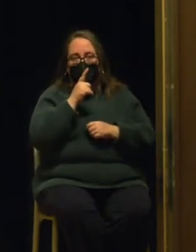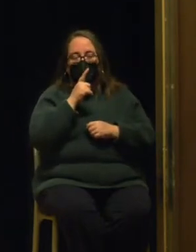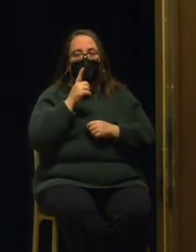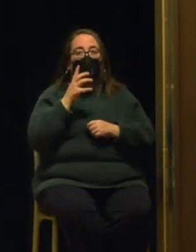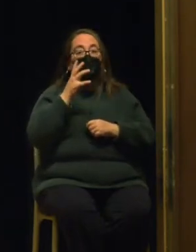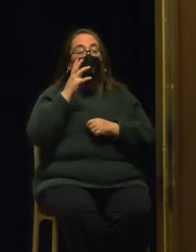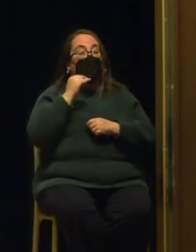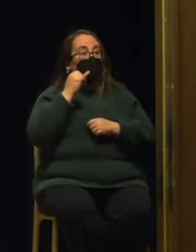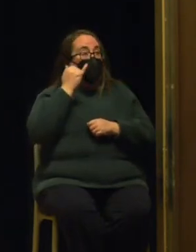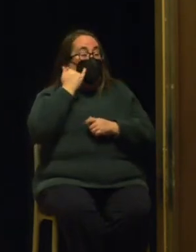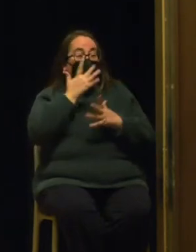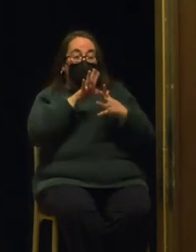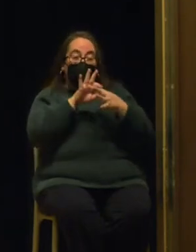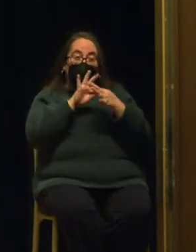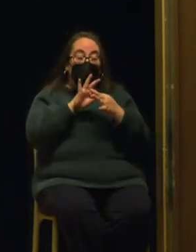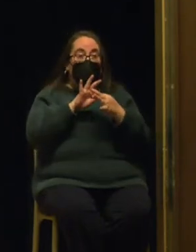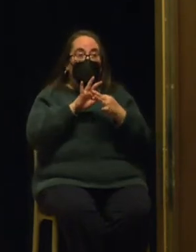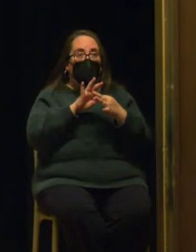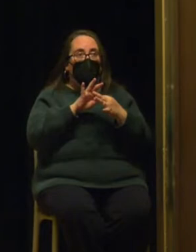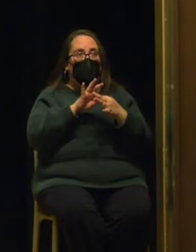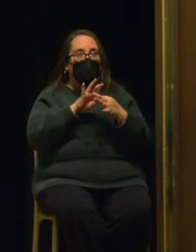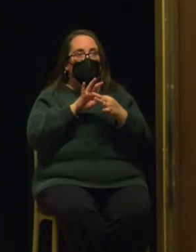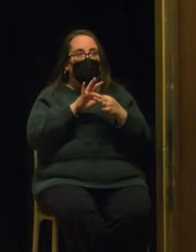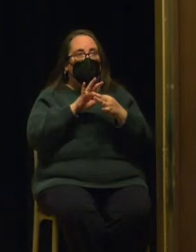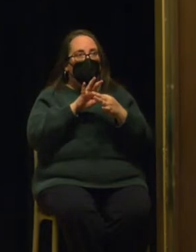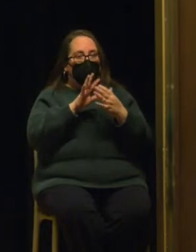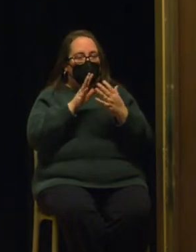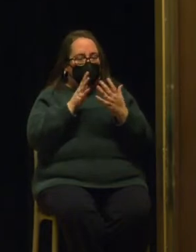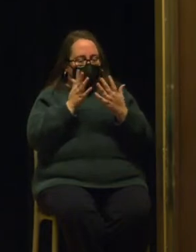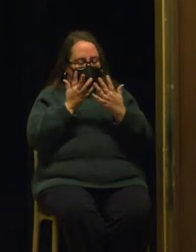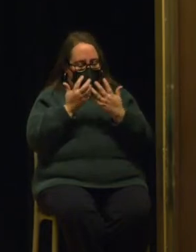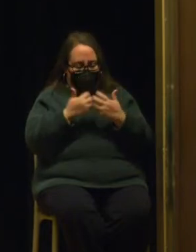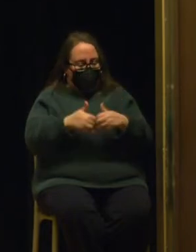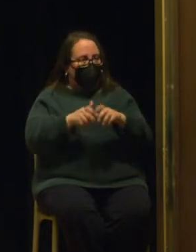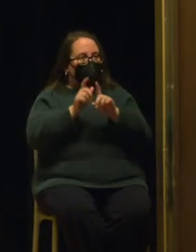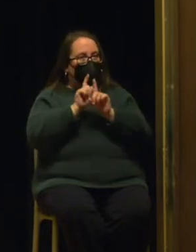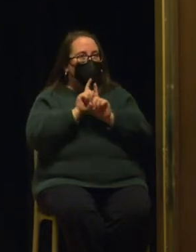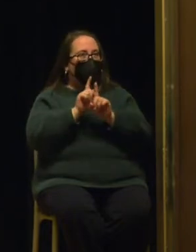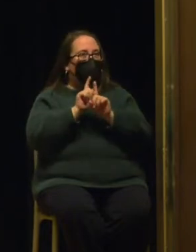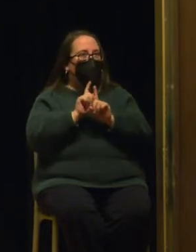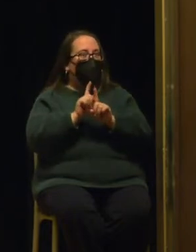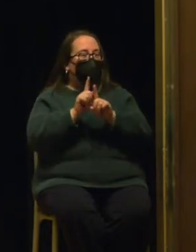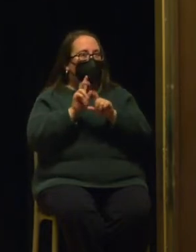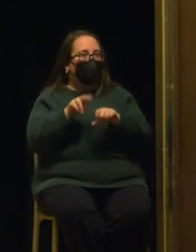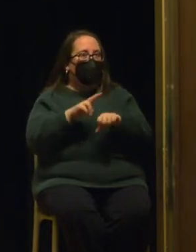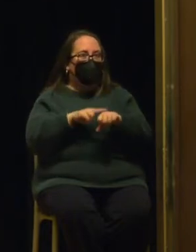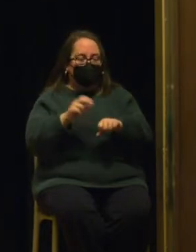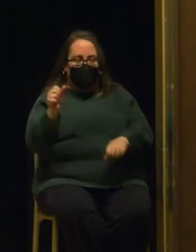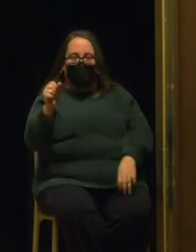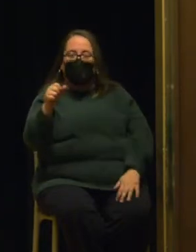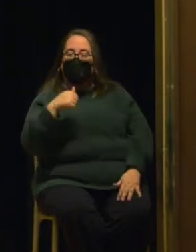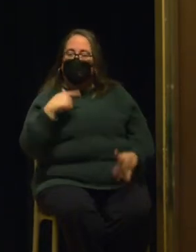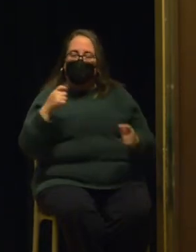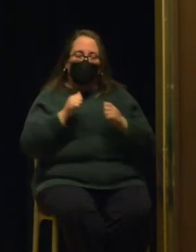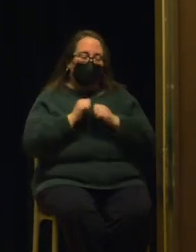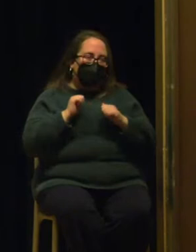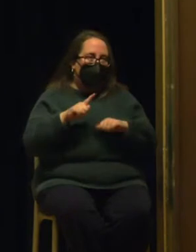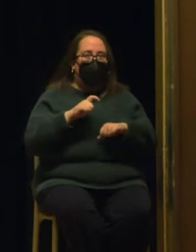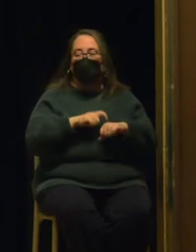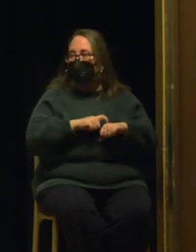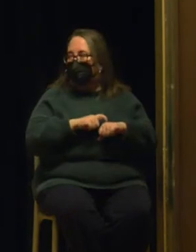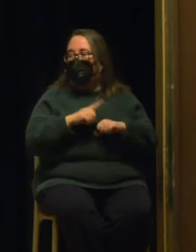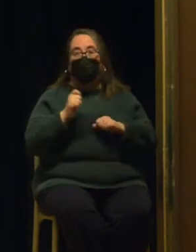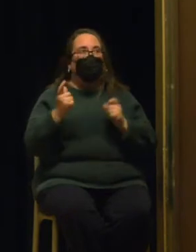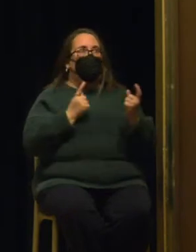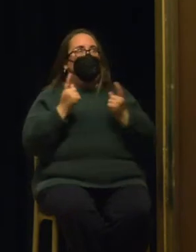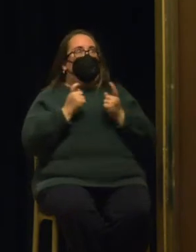hit it off, then the mentorship will come naturally. Yeah. Right? Because I deal with this all the time. People want me to be their